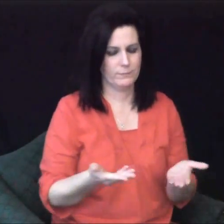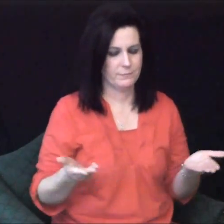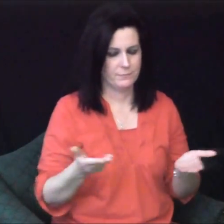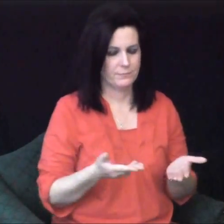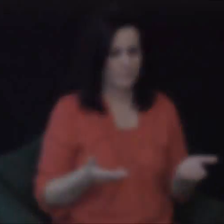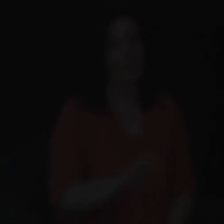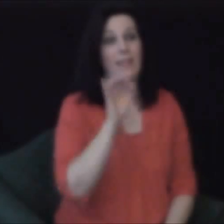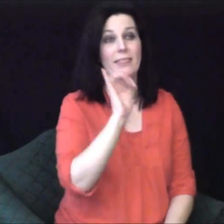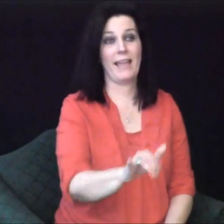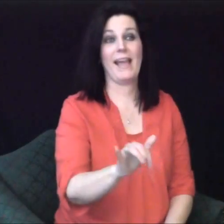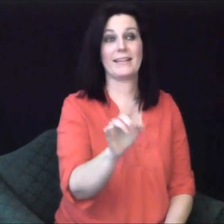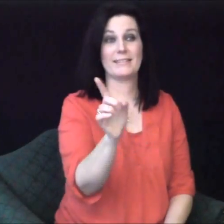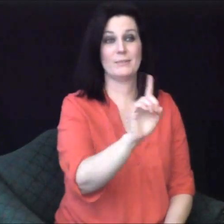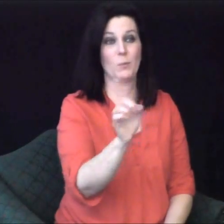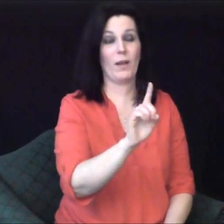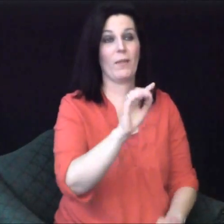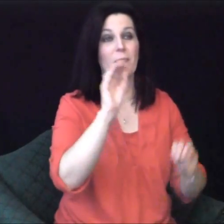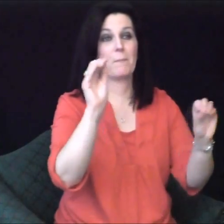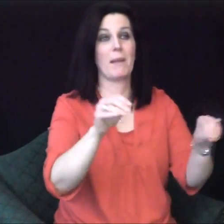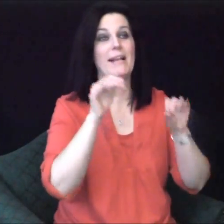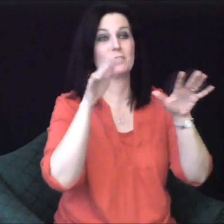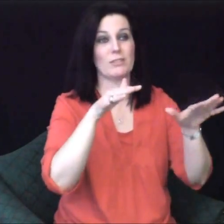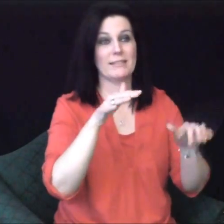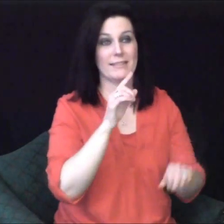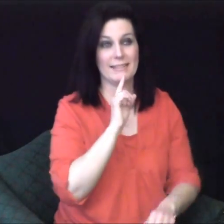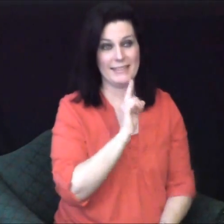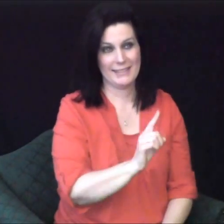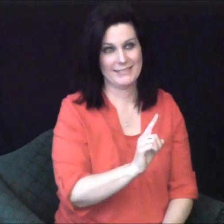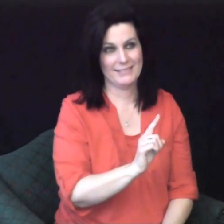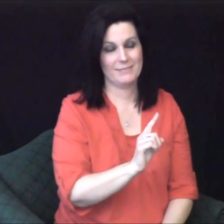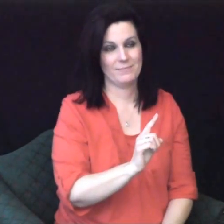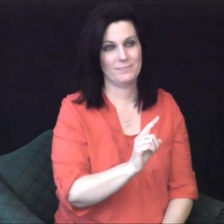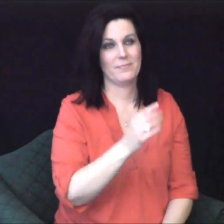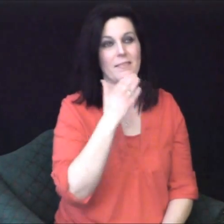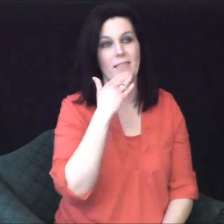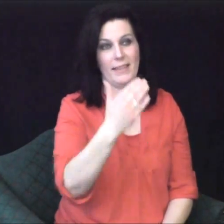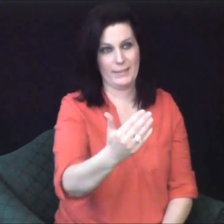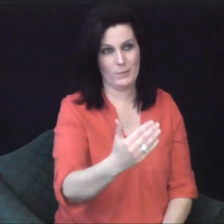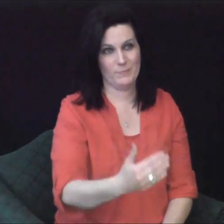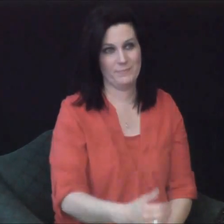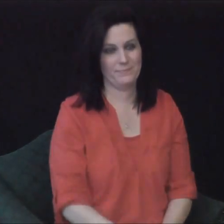That is where the magic is. Thank you.